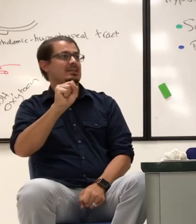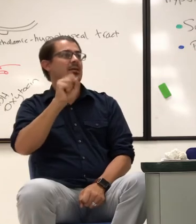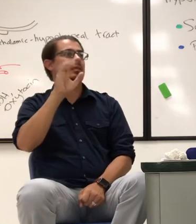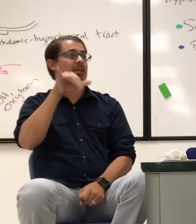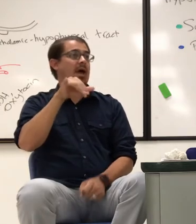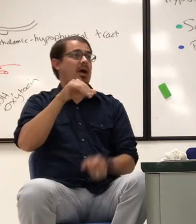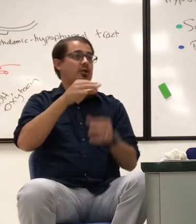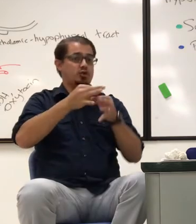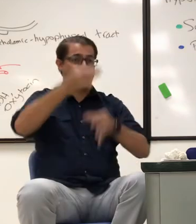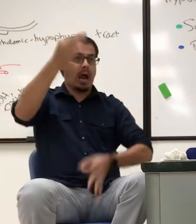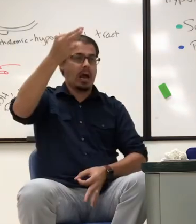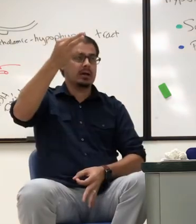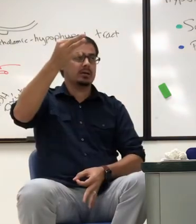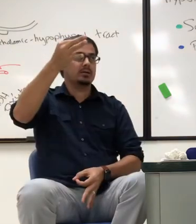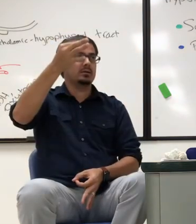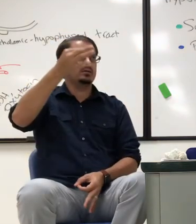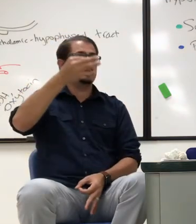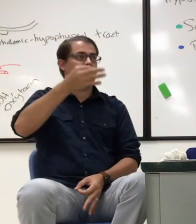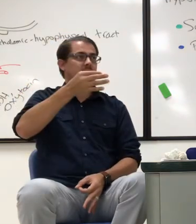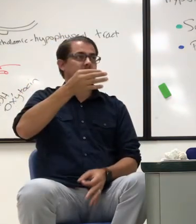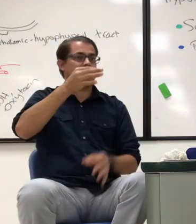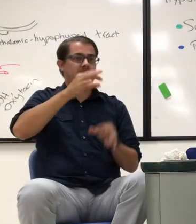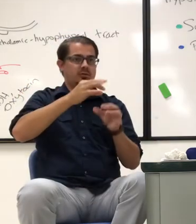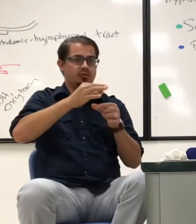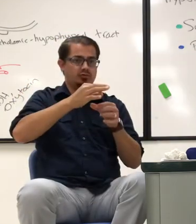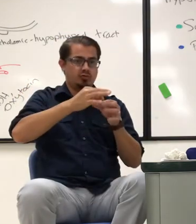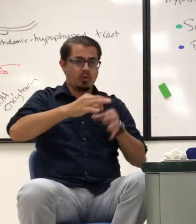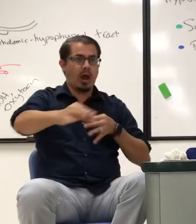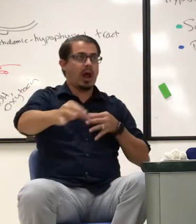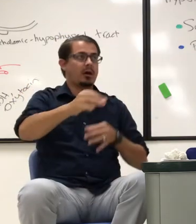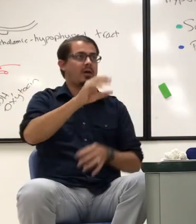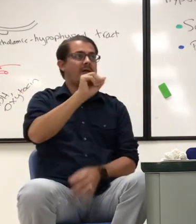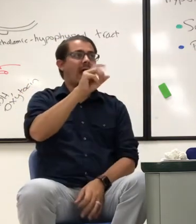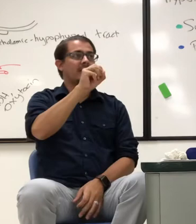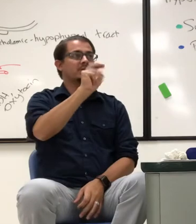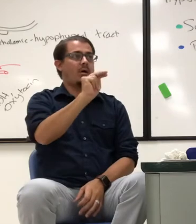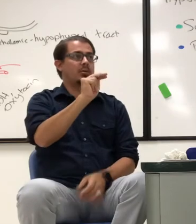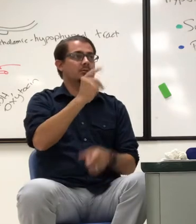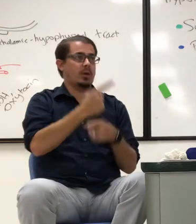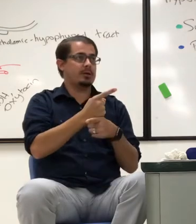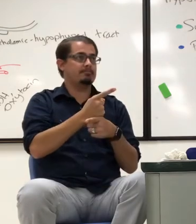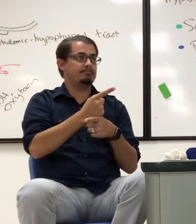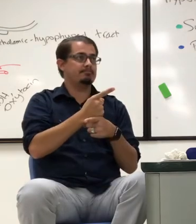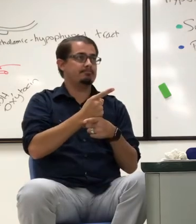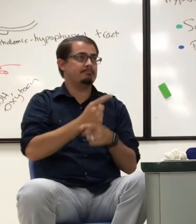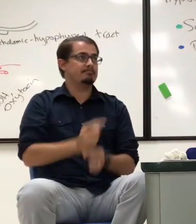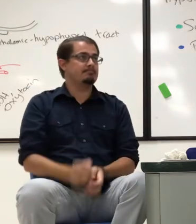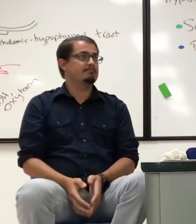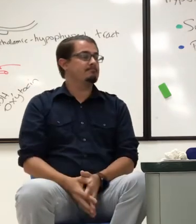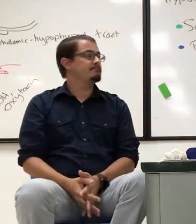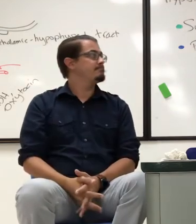That tract is a tract of axons. Okay.